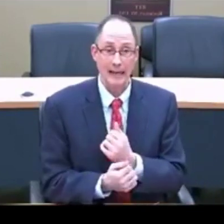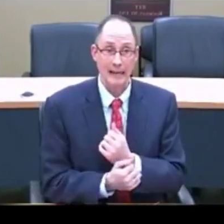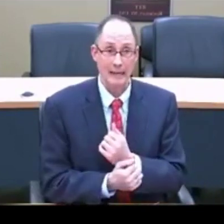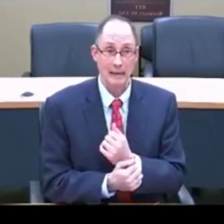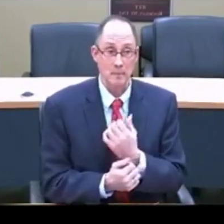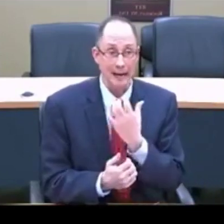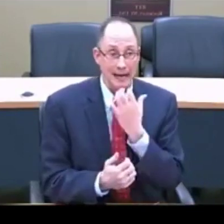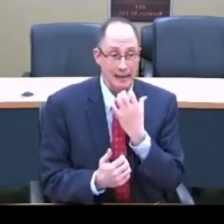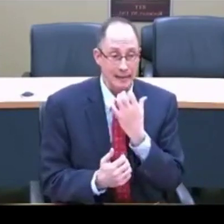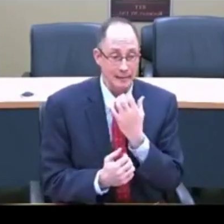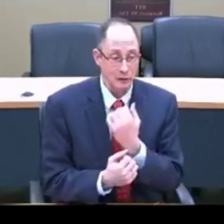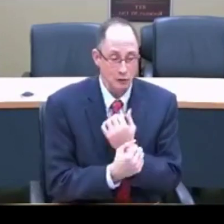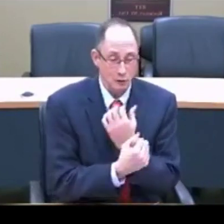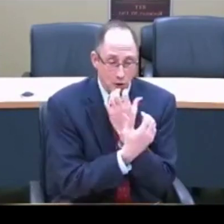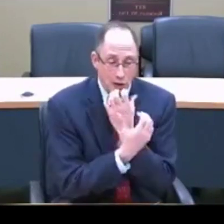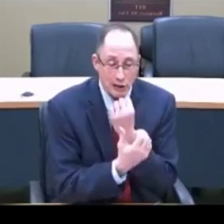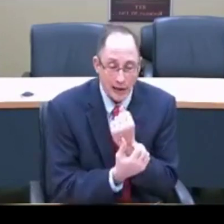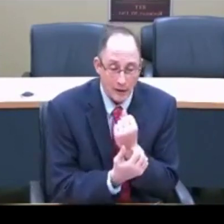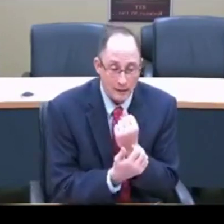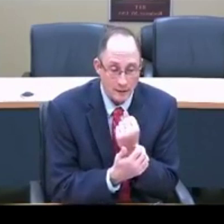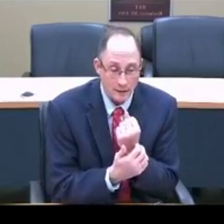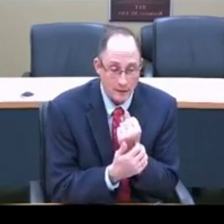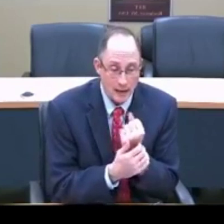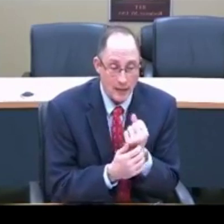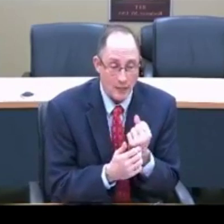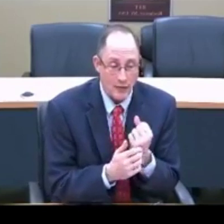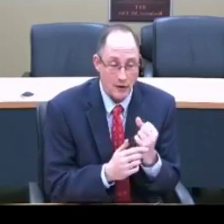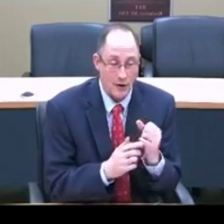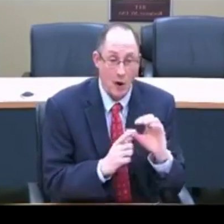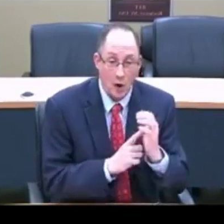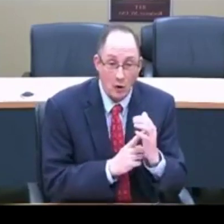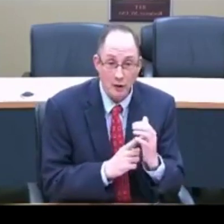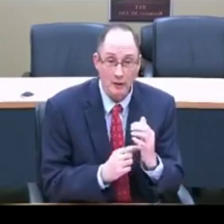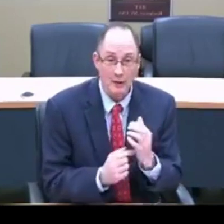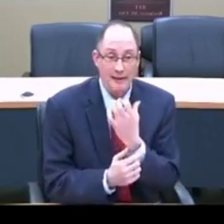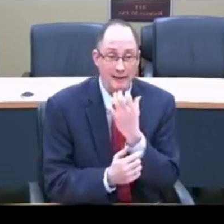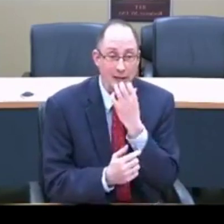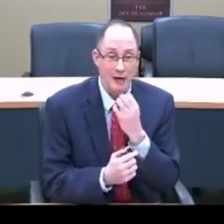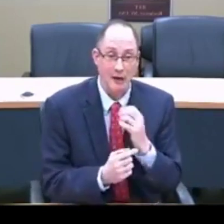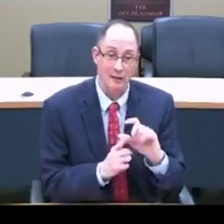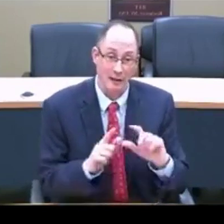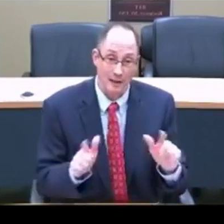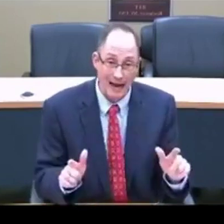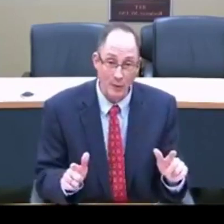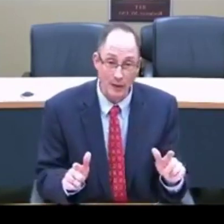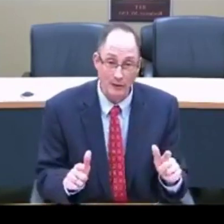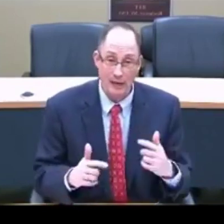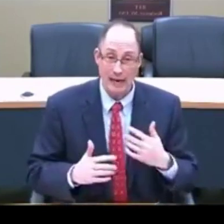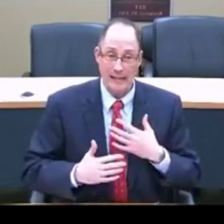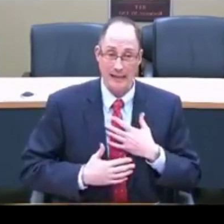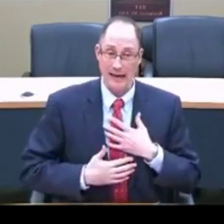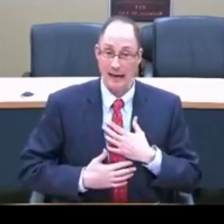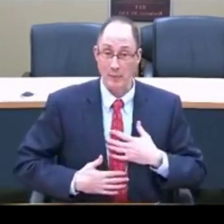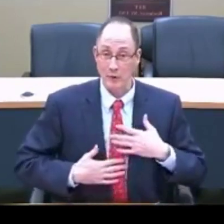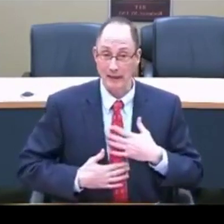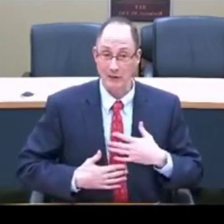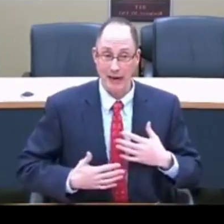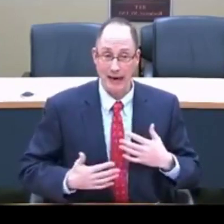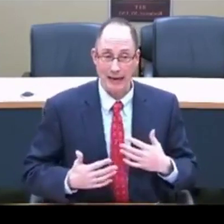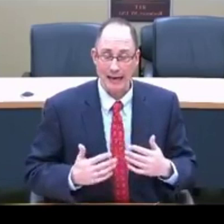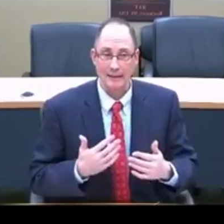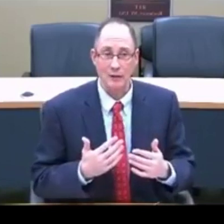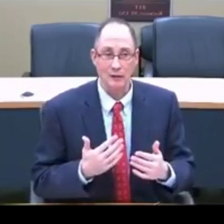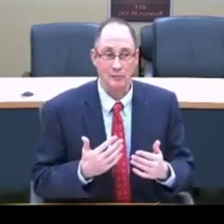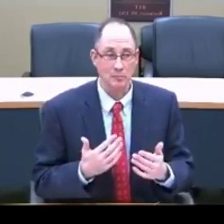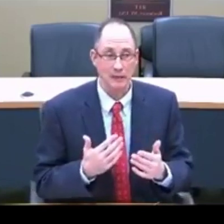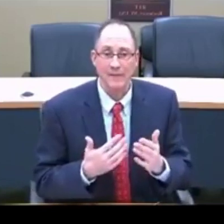they, they share their culture, they share the language, they appreciate it.